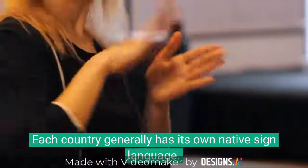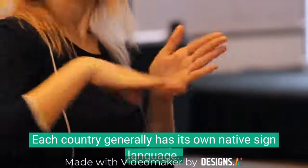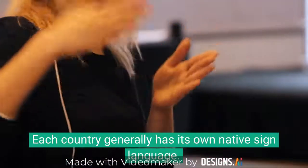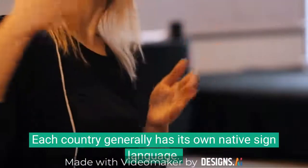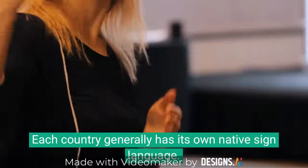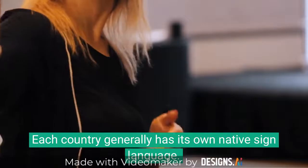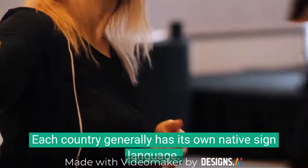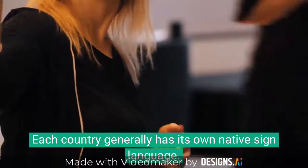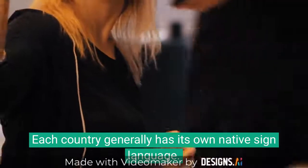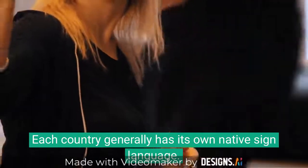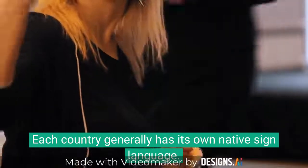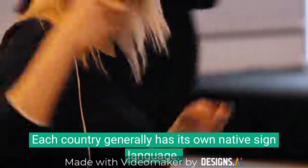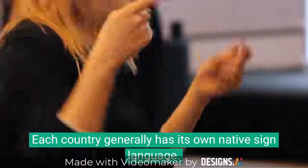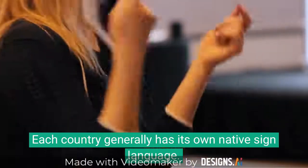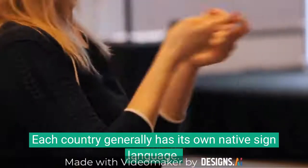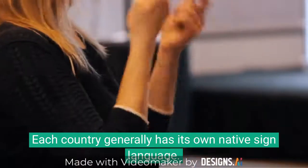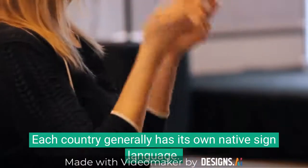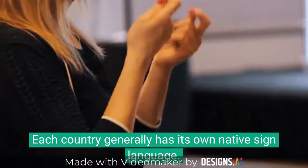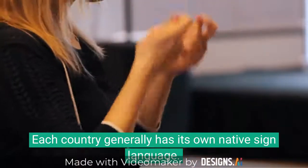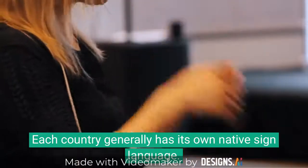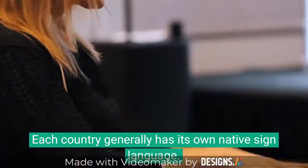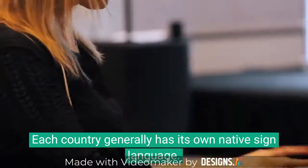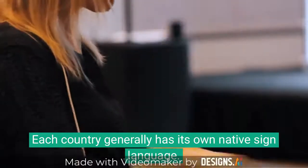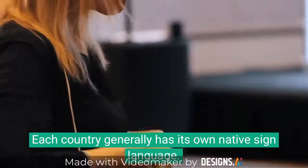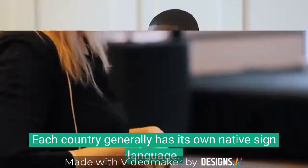Each country generally has its own native sign language.